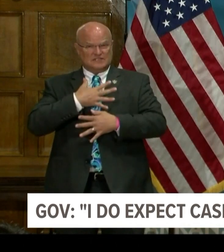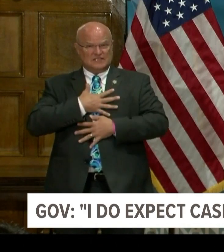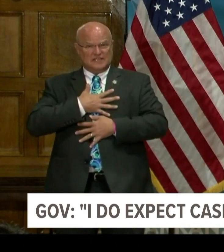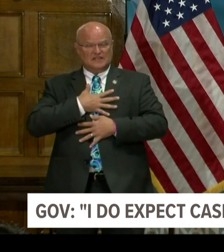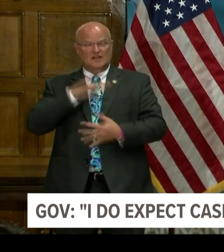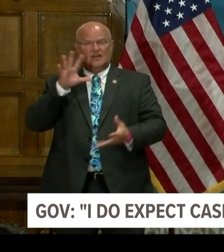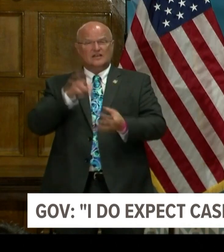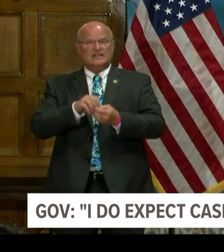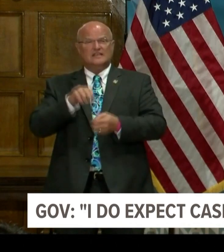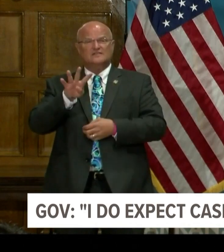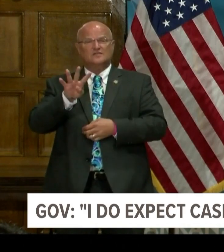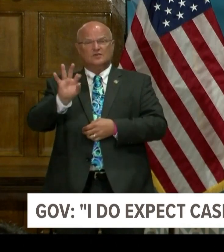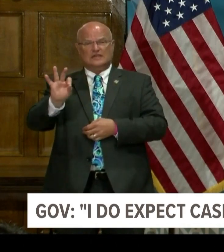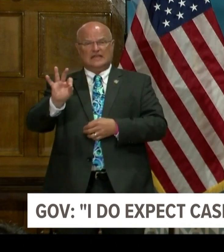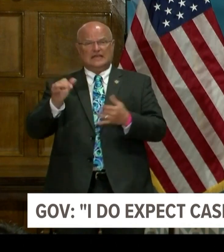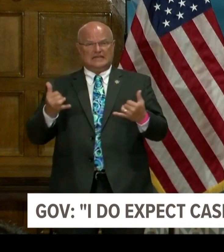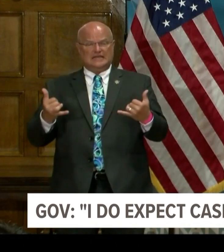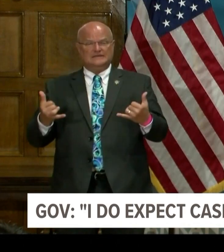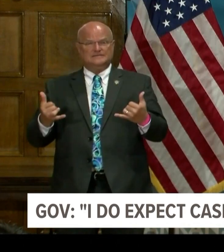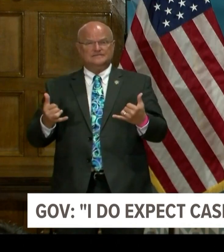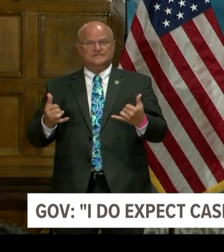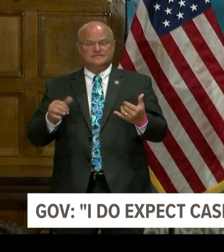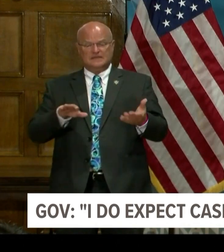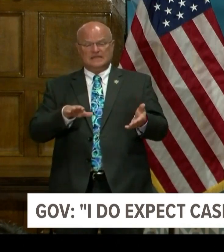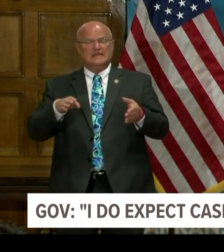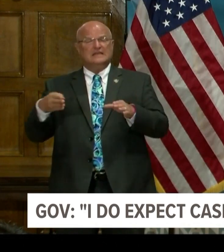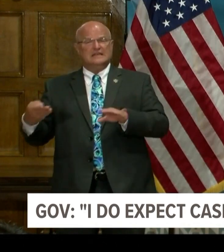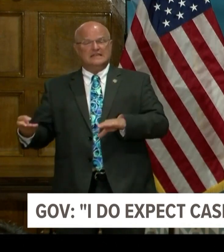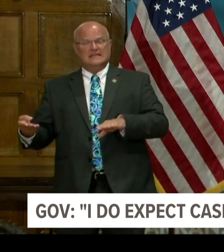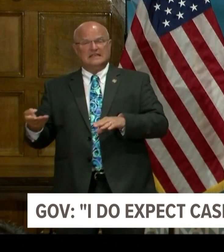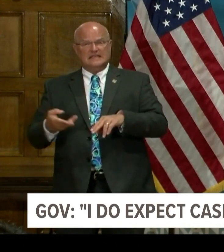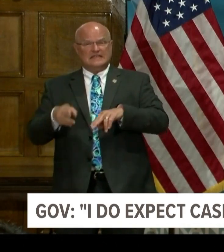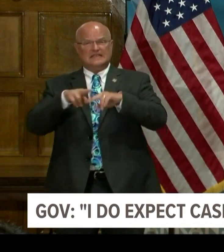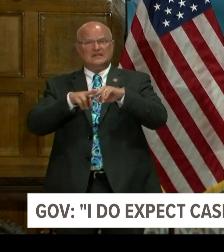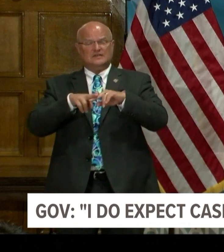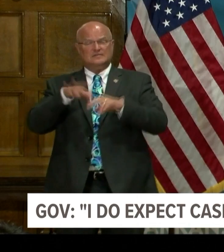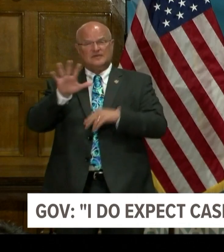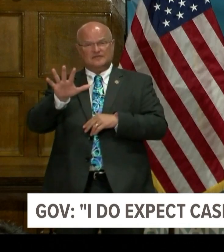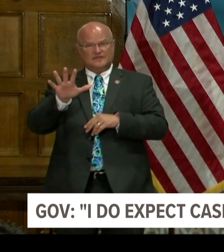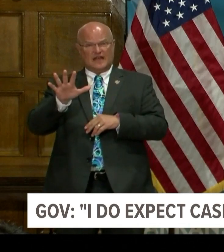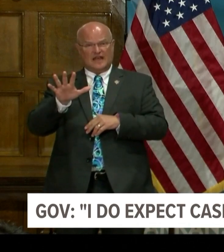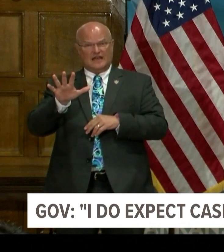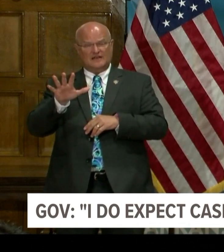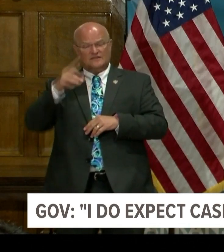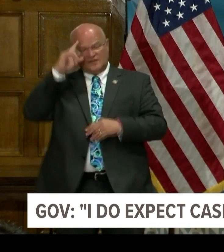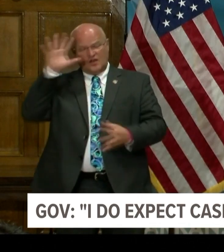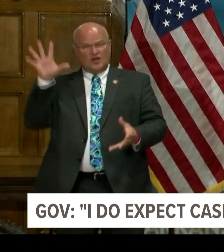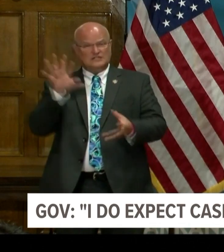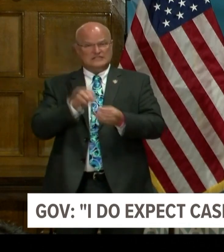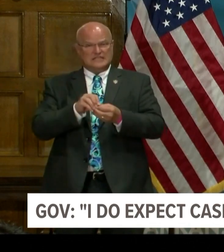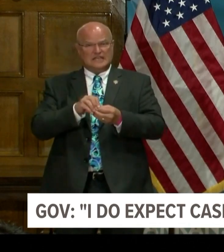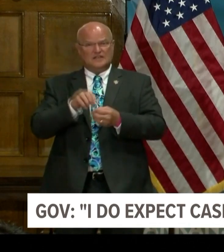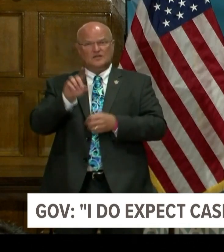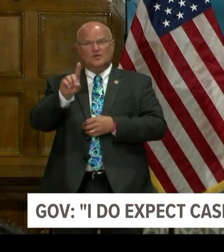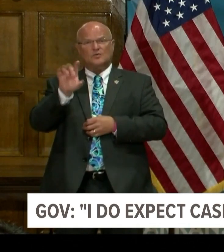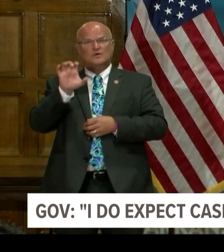for a total of 49. Deaths were increased by 5 for a total of